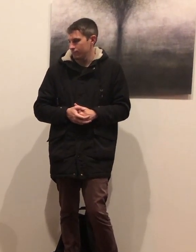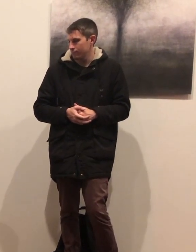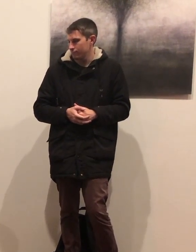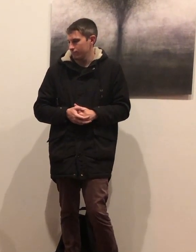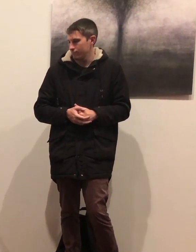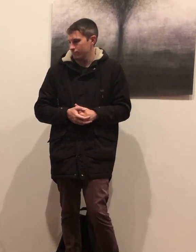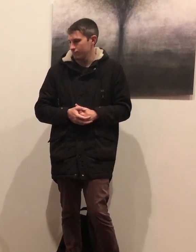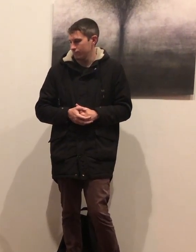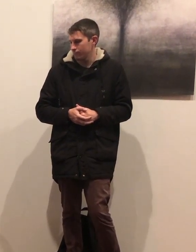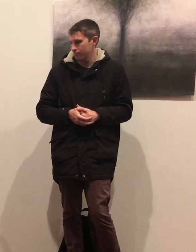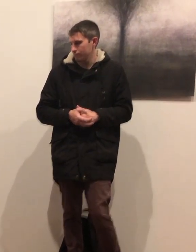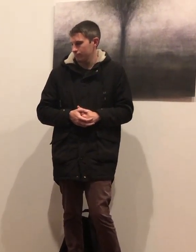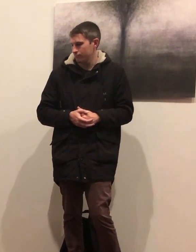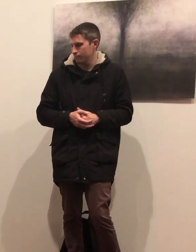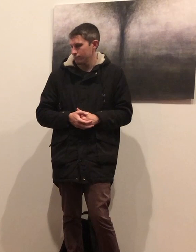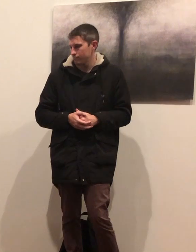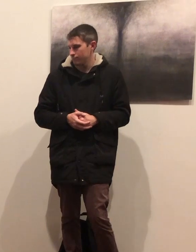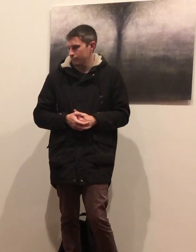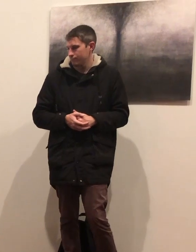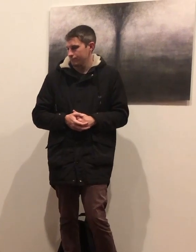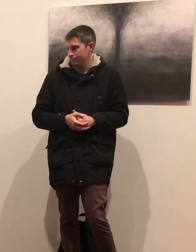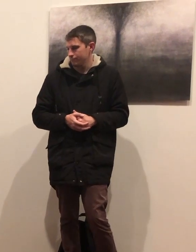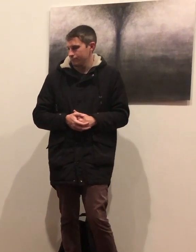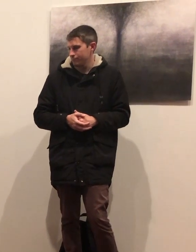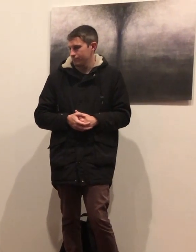Okay, so the next question